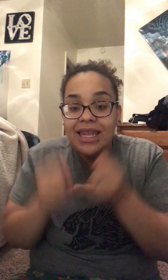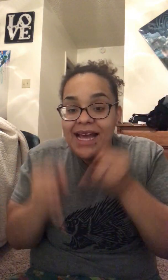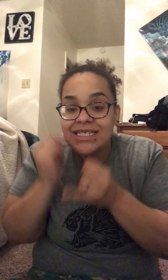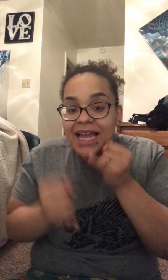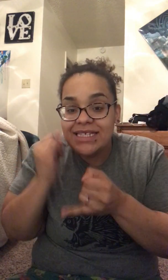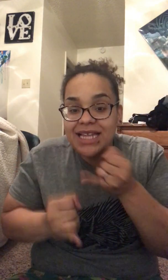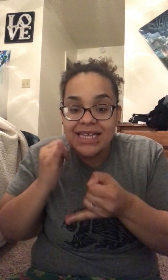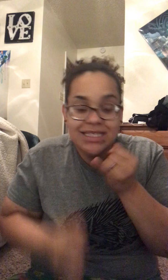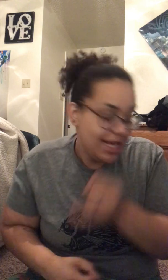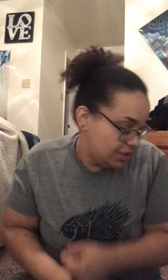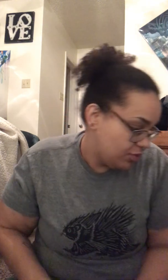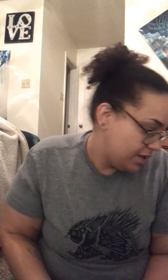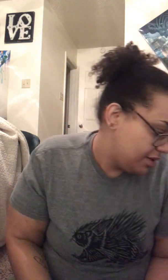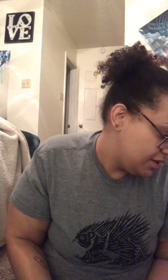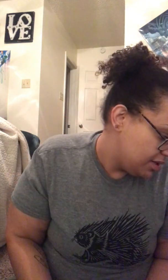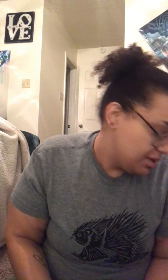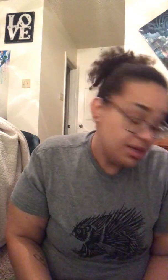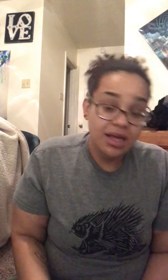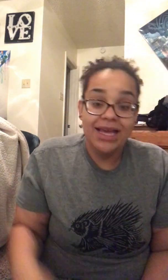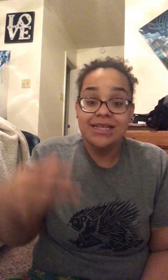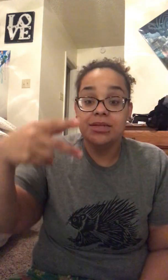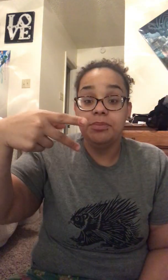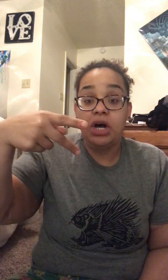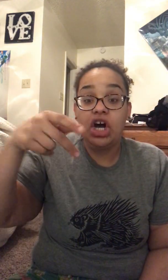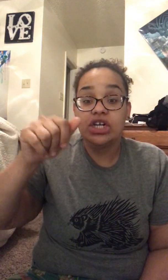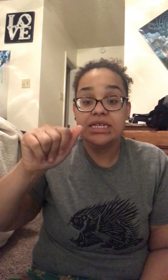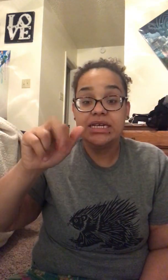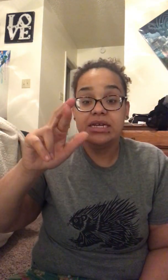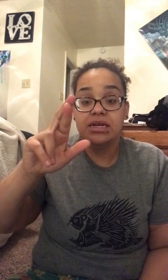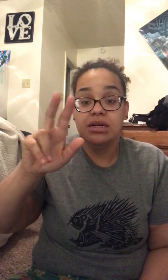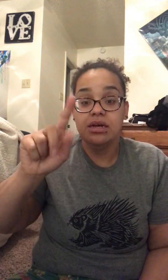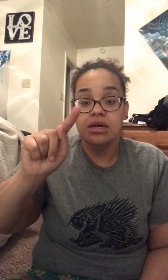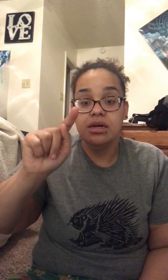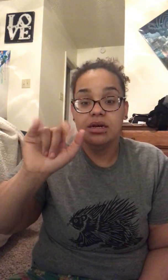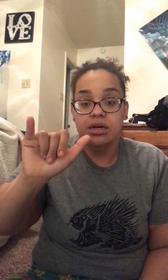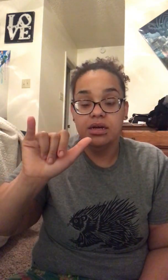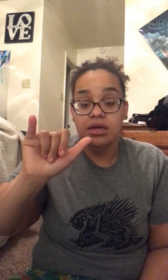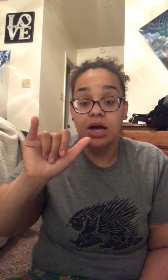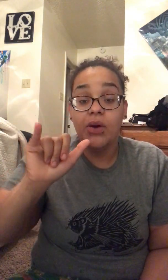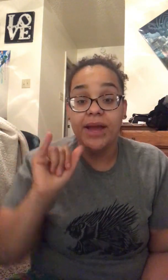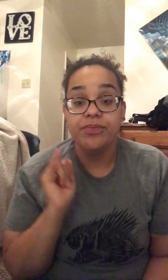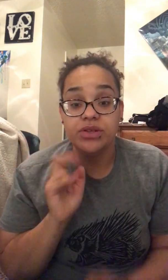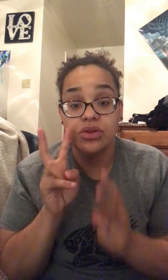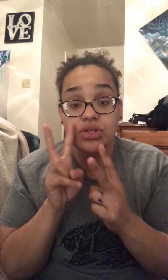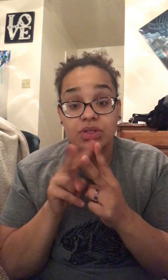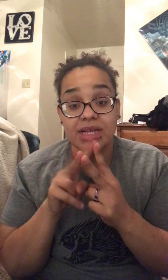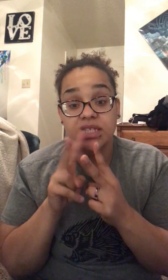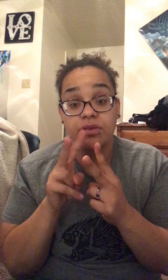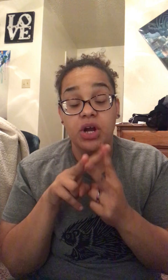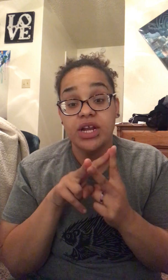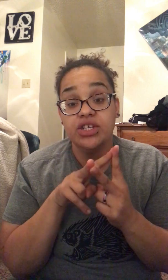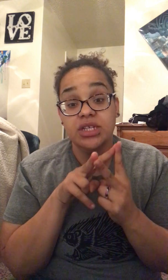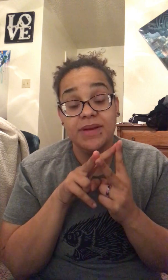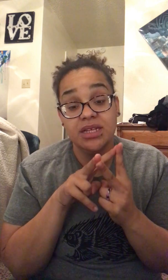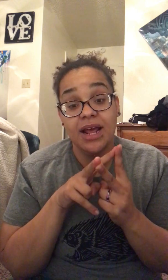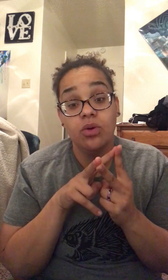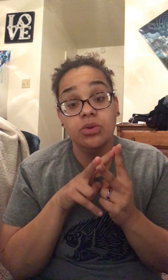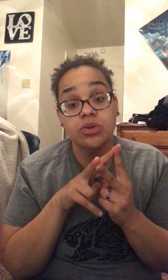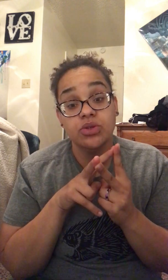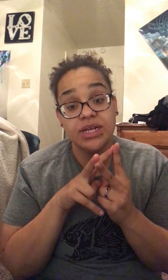last one is party. Okay, so there's 2 signs for party. It just depends on how old school she